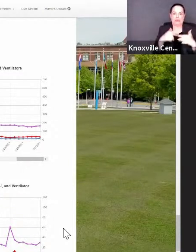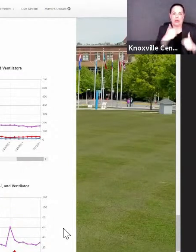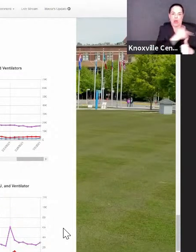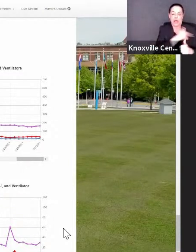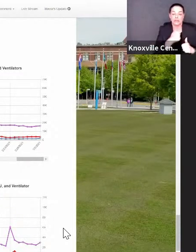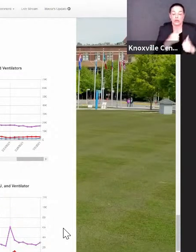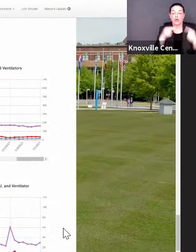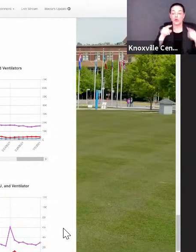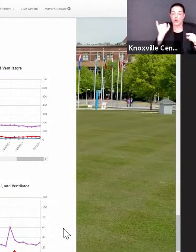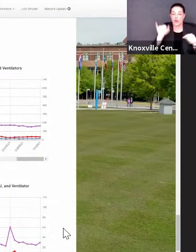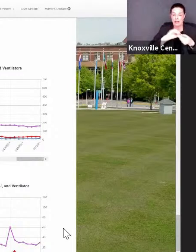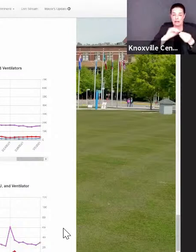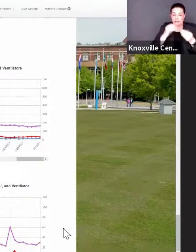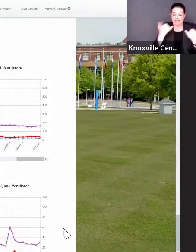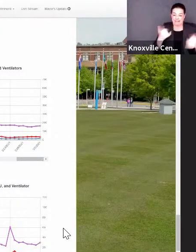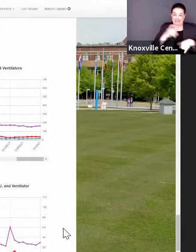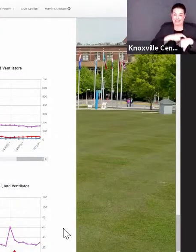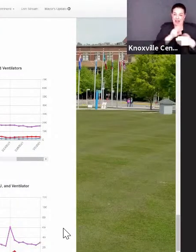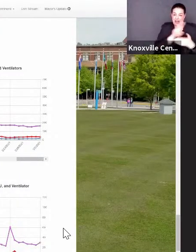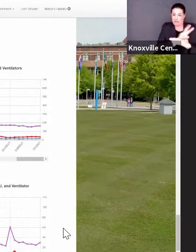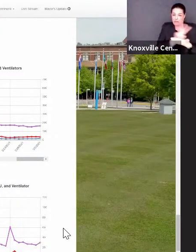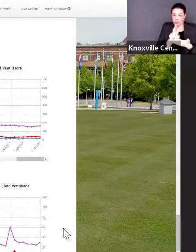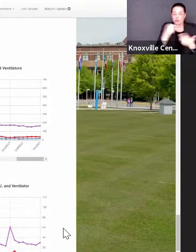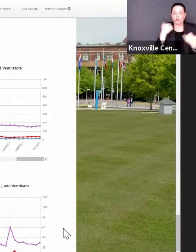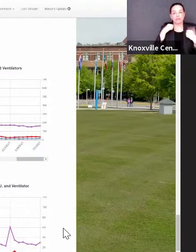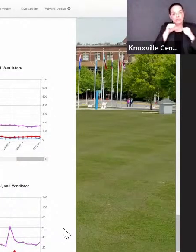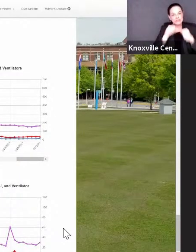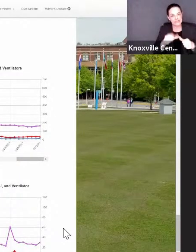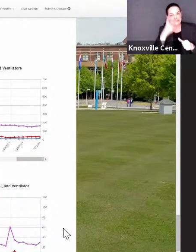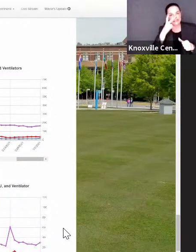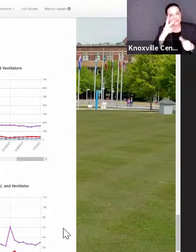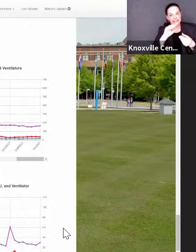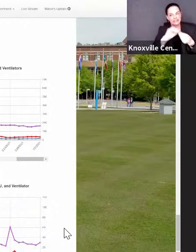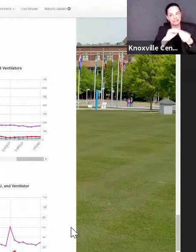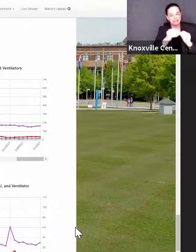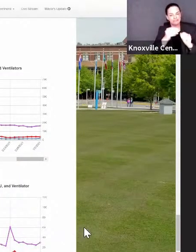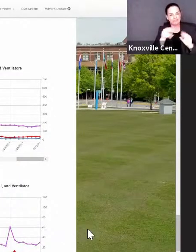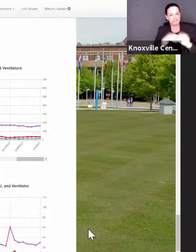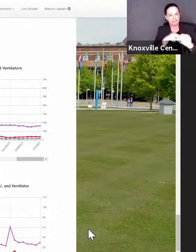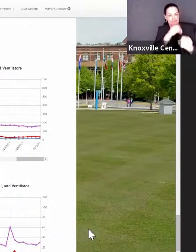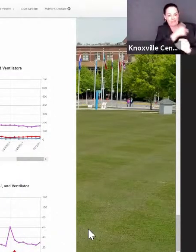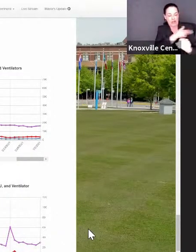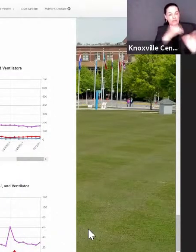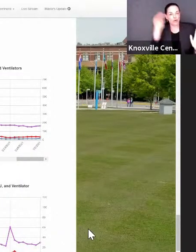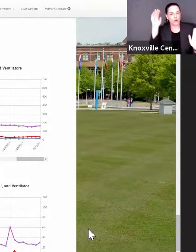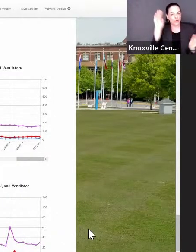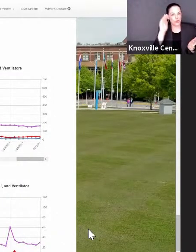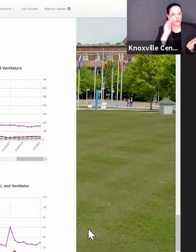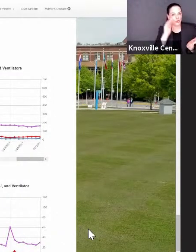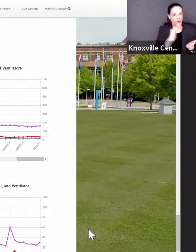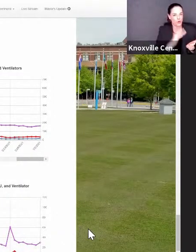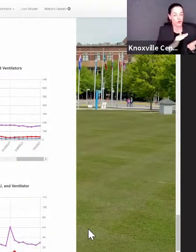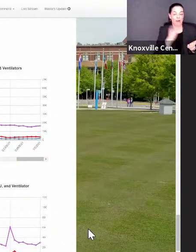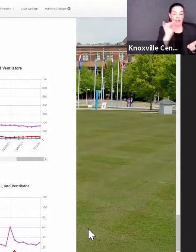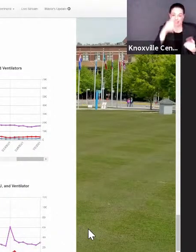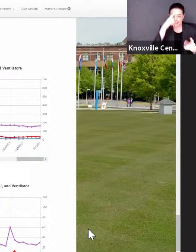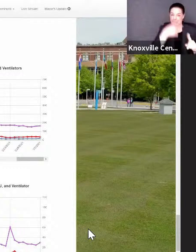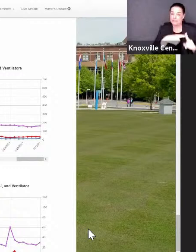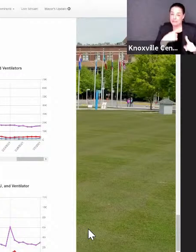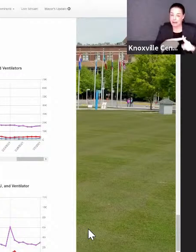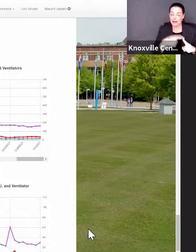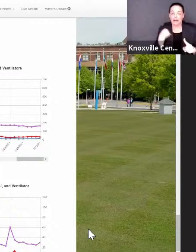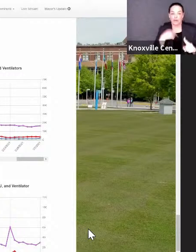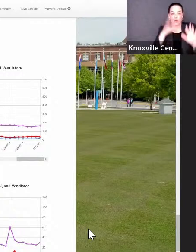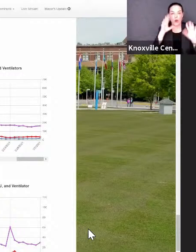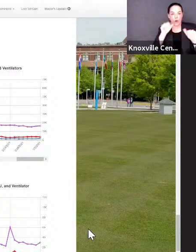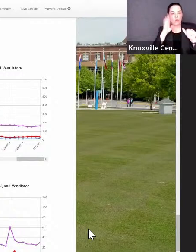see hospitalization numbers decrease. This is encouraging and something that we hope to see continue. After speaking with our hospital